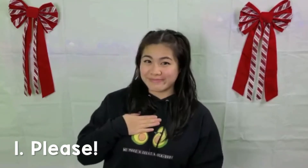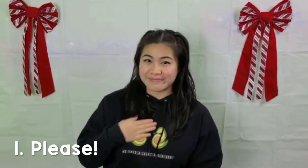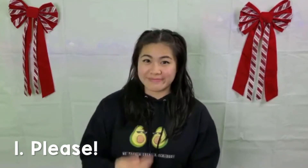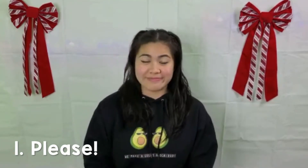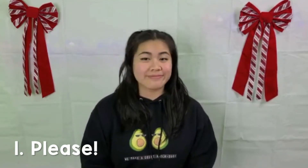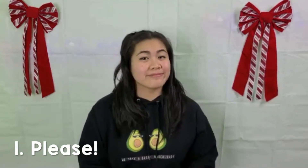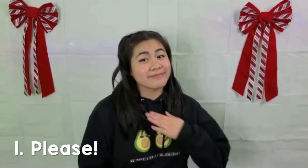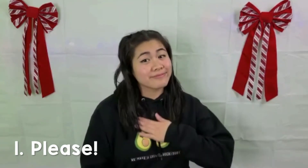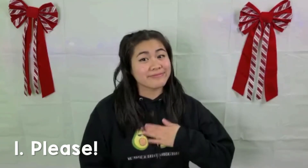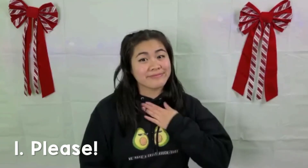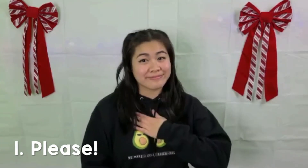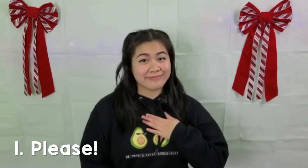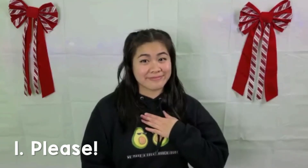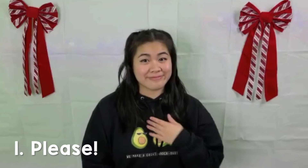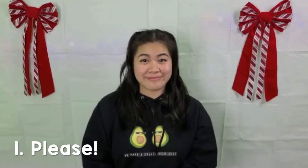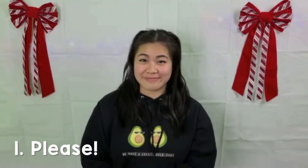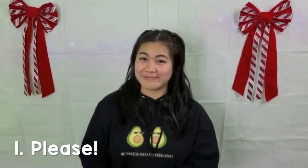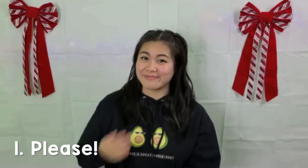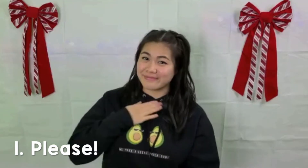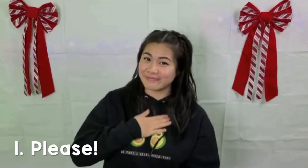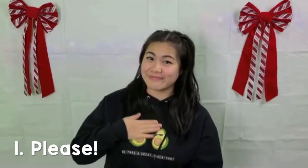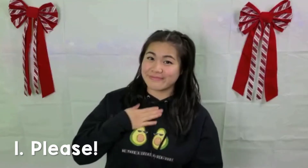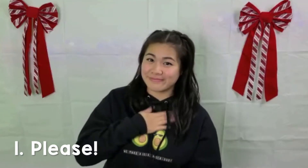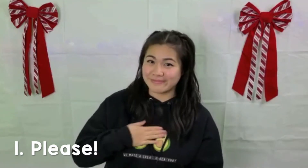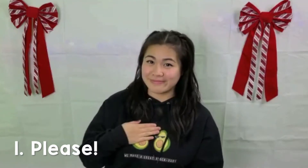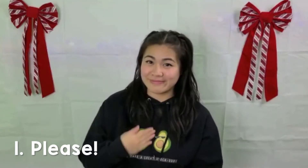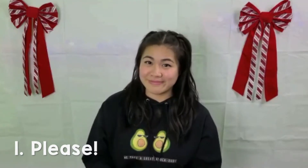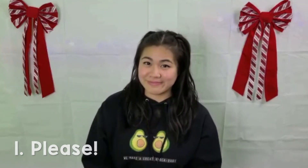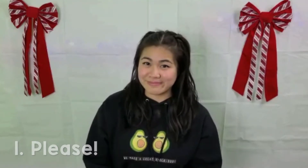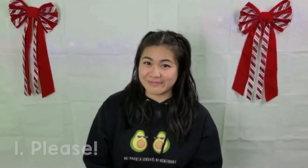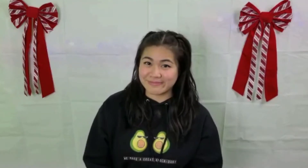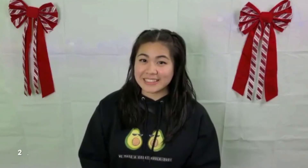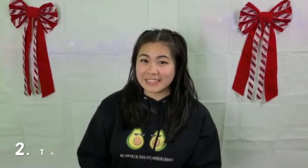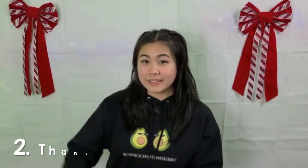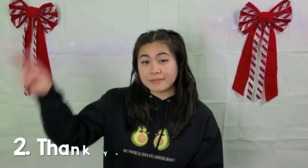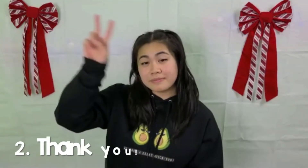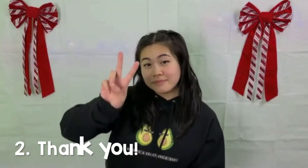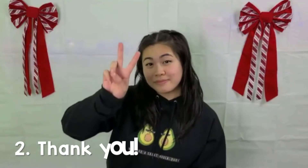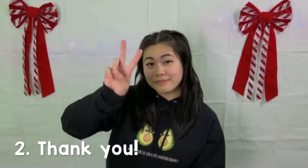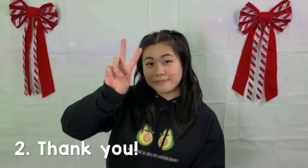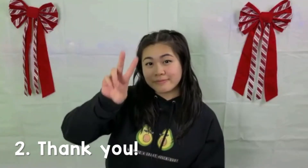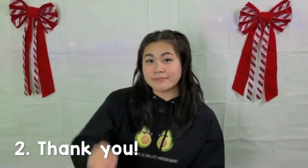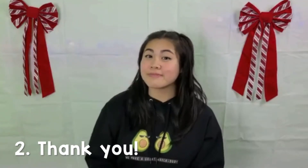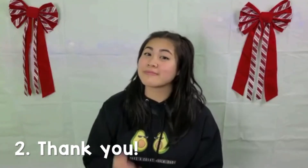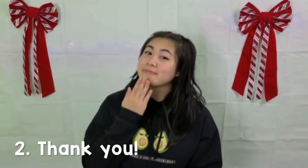circle, and that's please. Please. Number two is thank